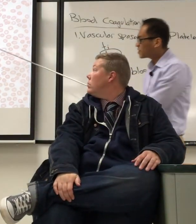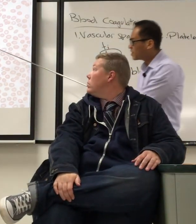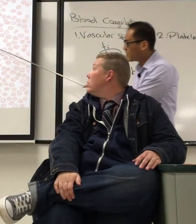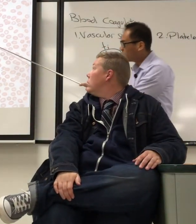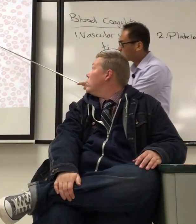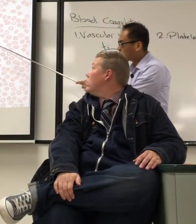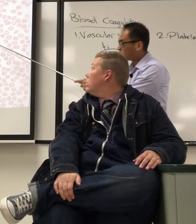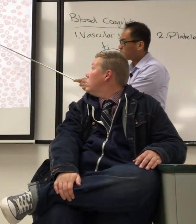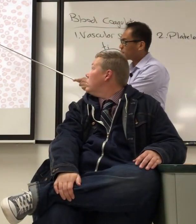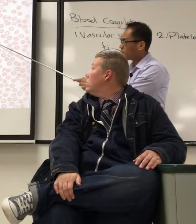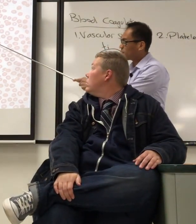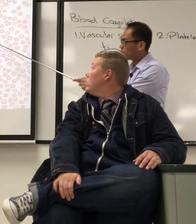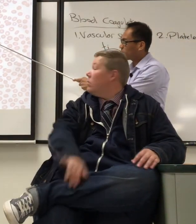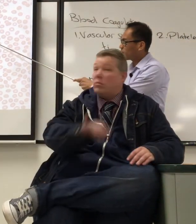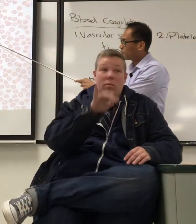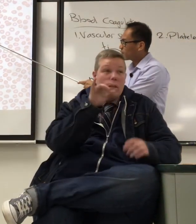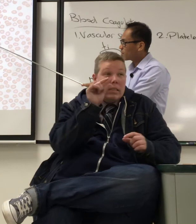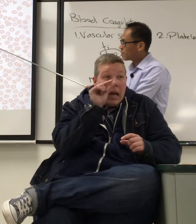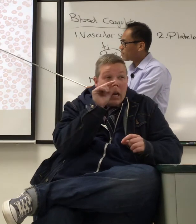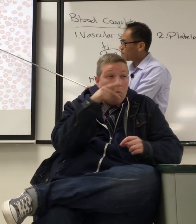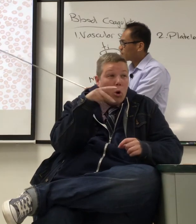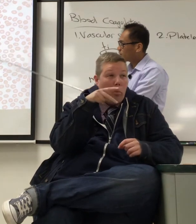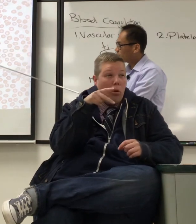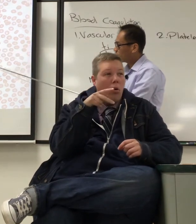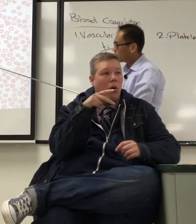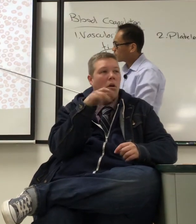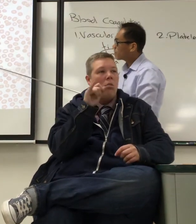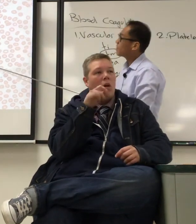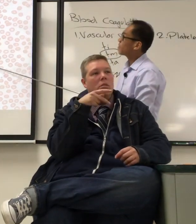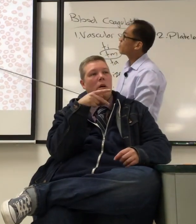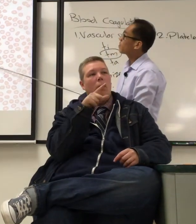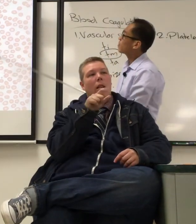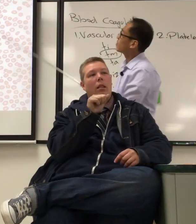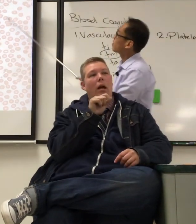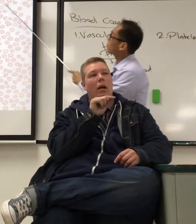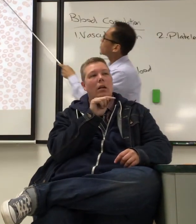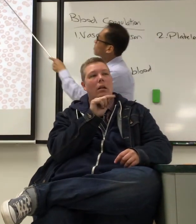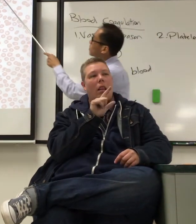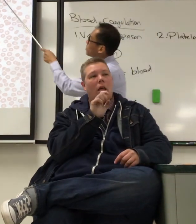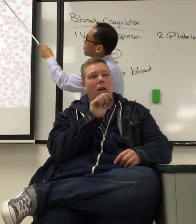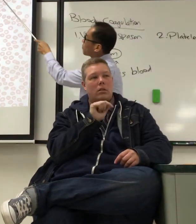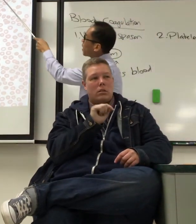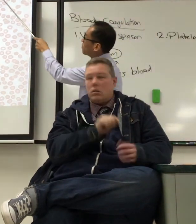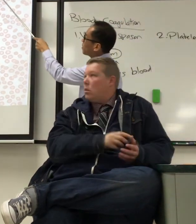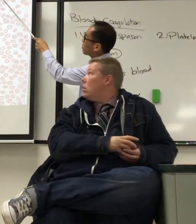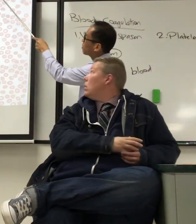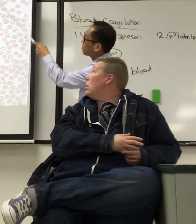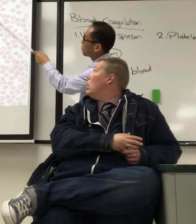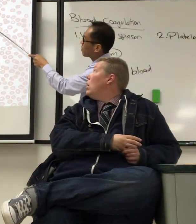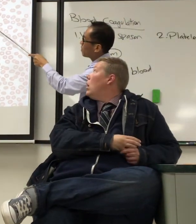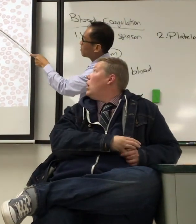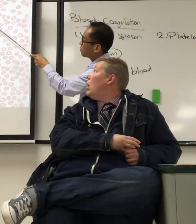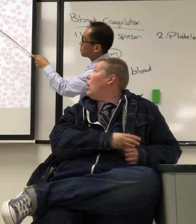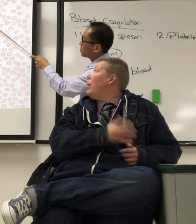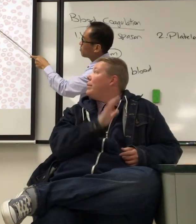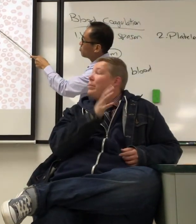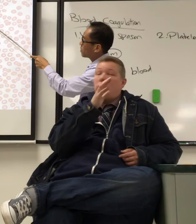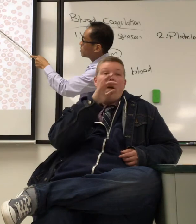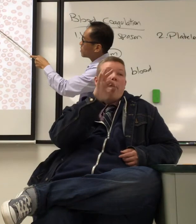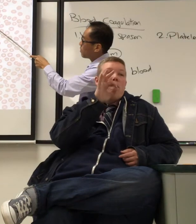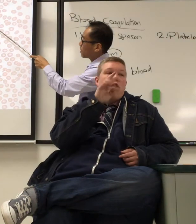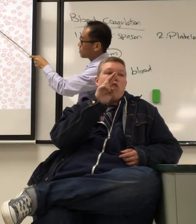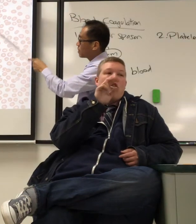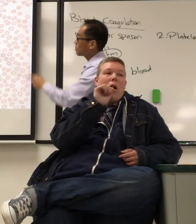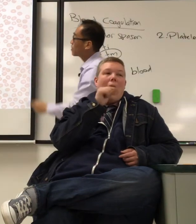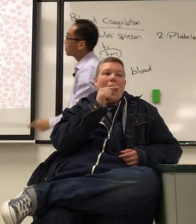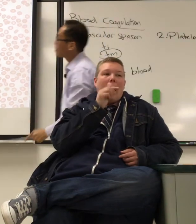See a little fragment right there, and there, and there. Little fragment. Okay, then there's a, ooh, that's a